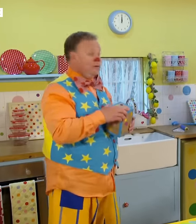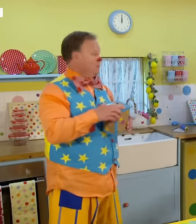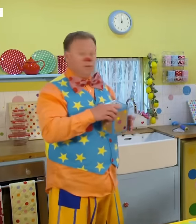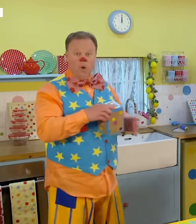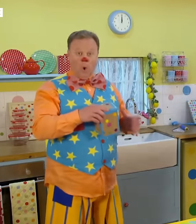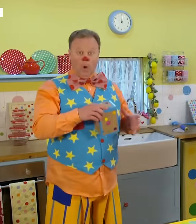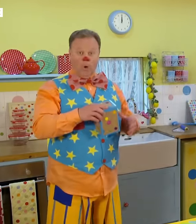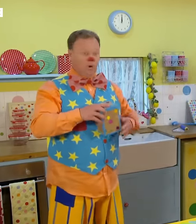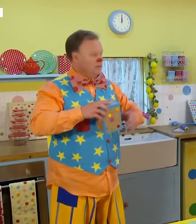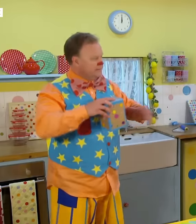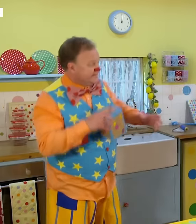Oh!